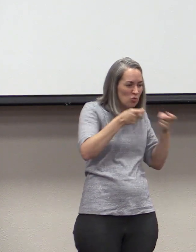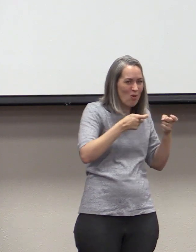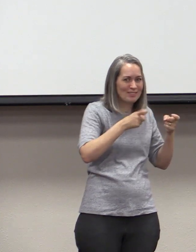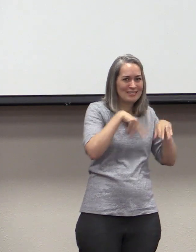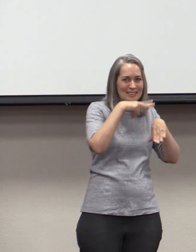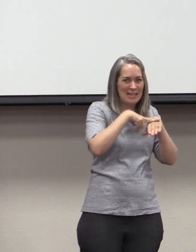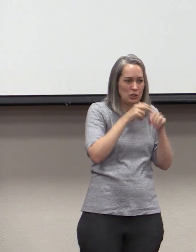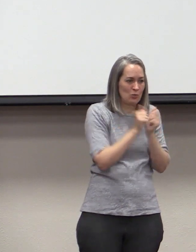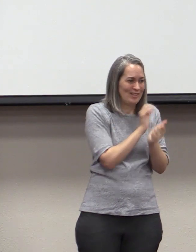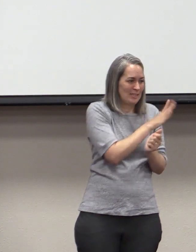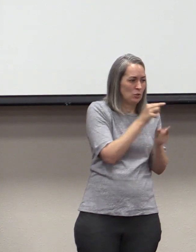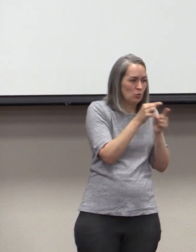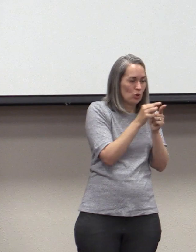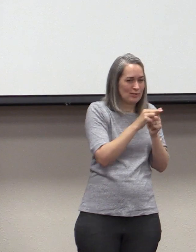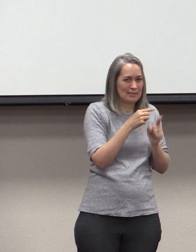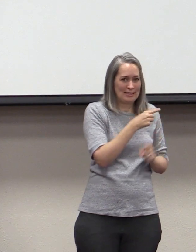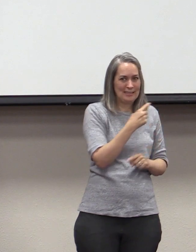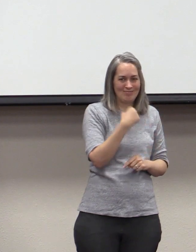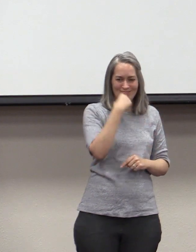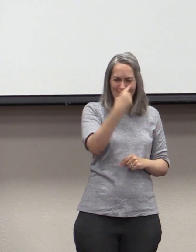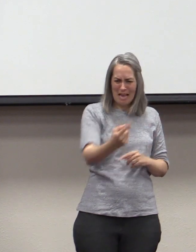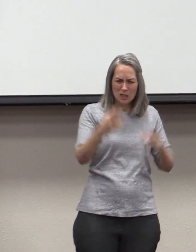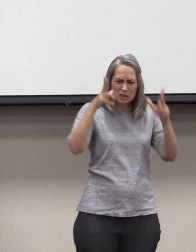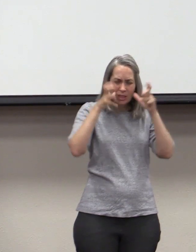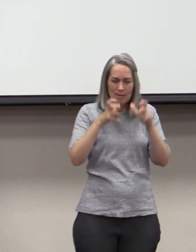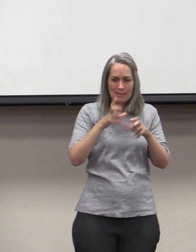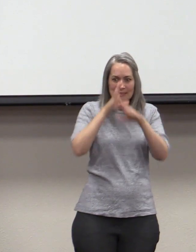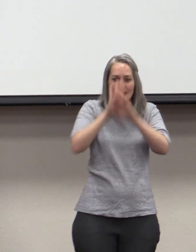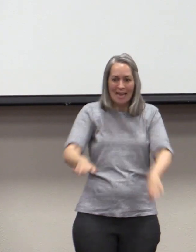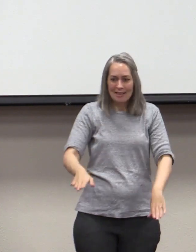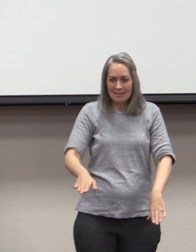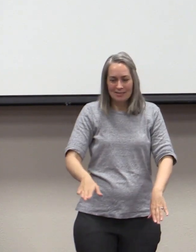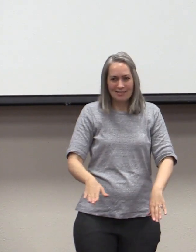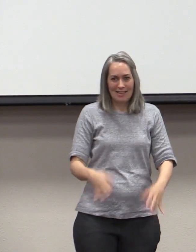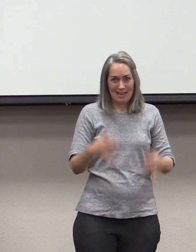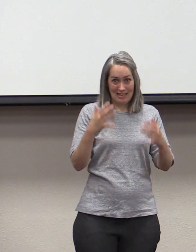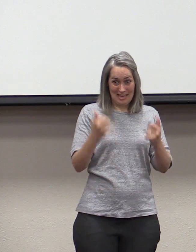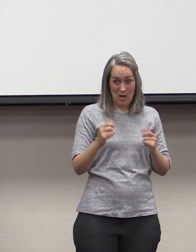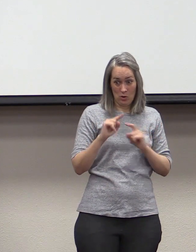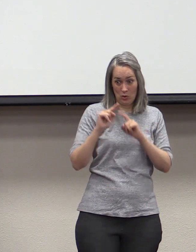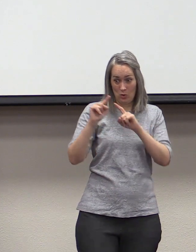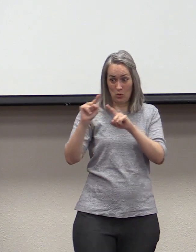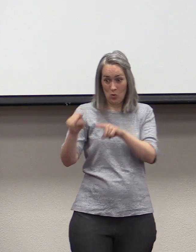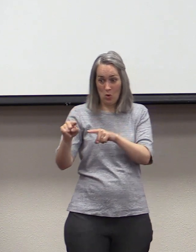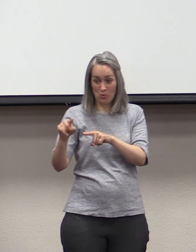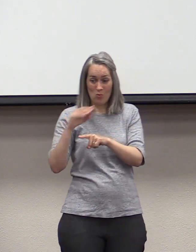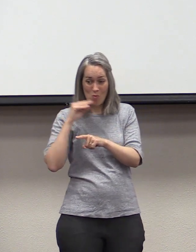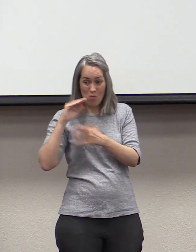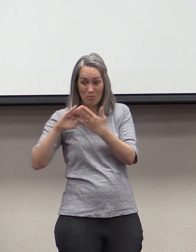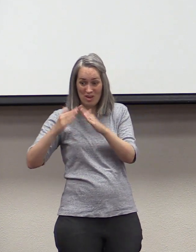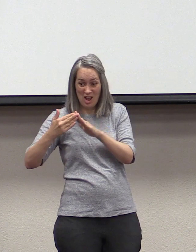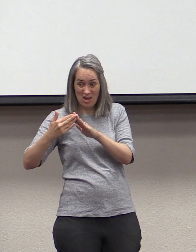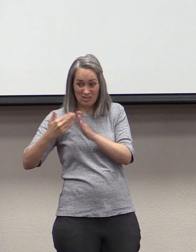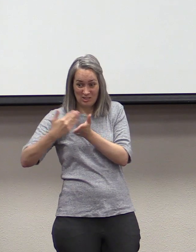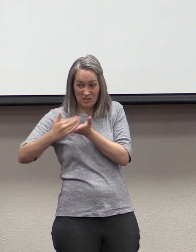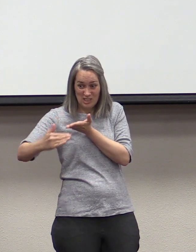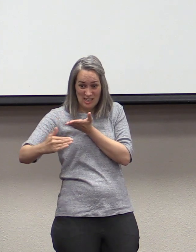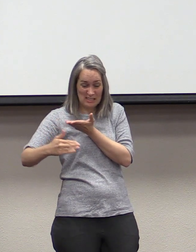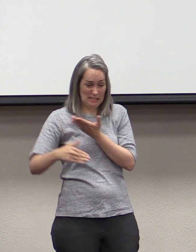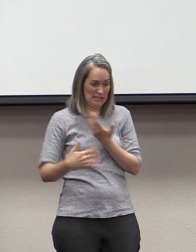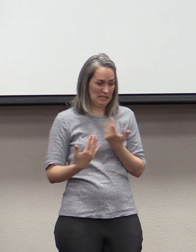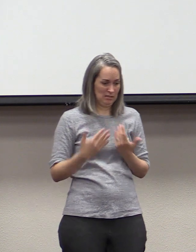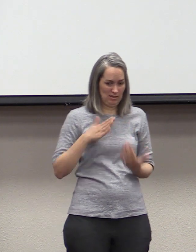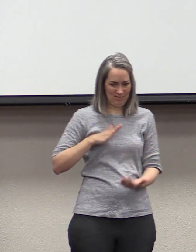now, faced with the death of John and rejection by his hometown, what is he going to do?